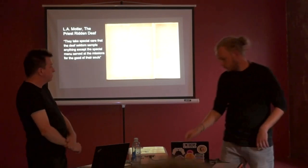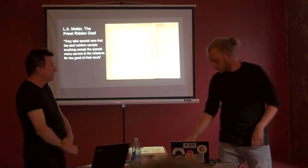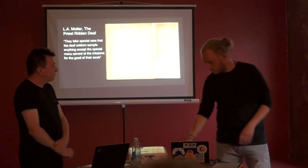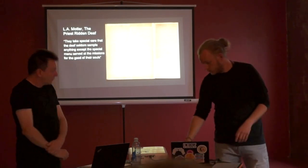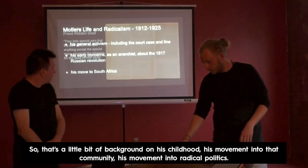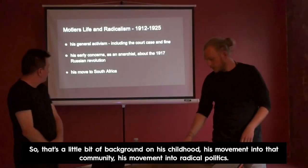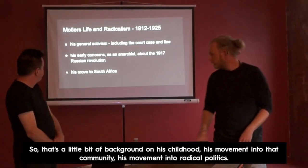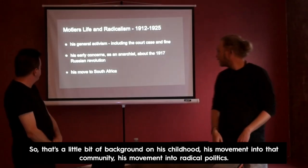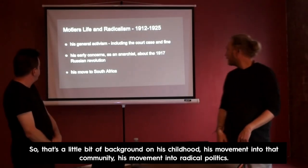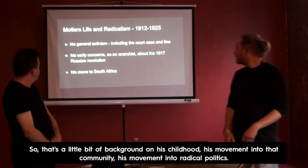So, Steve?